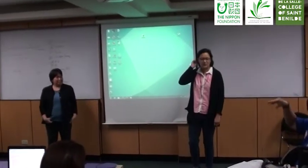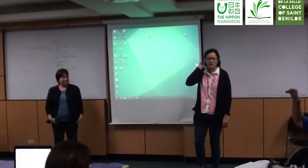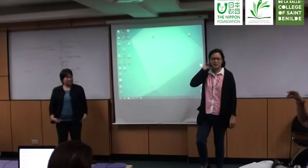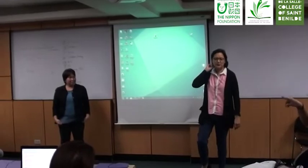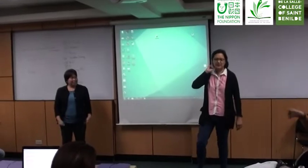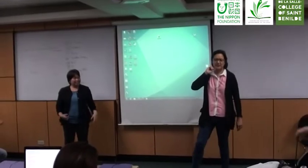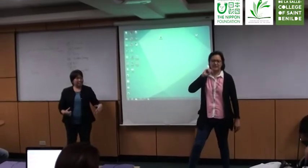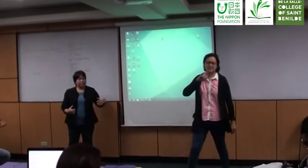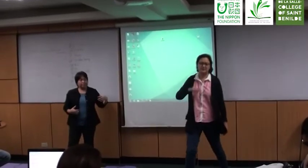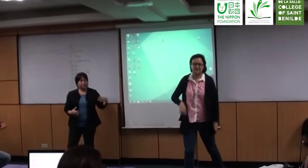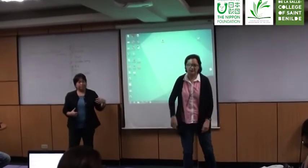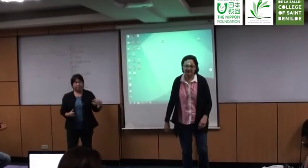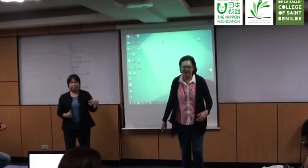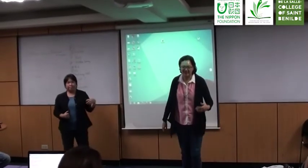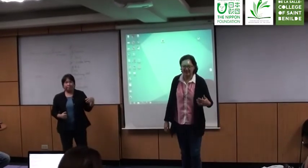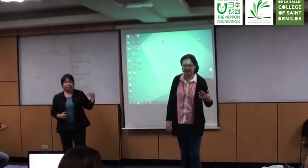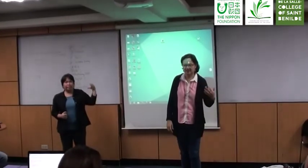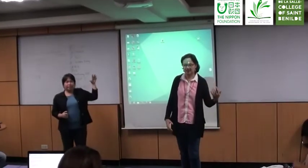So,